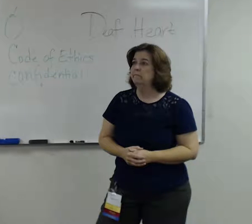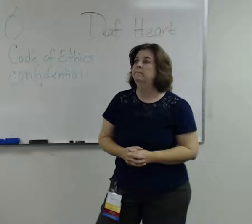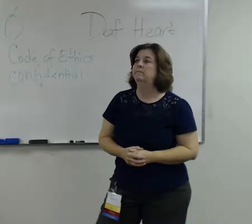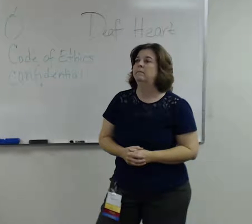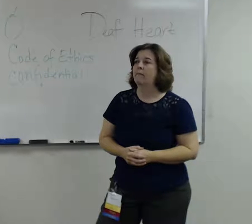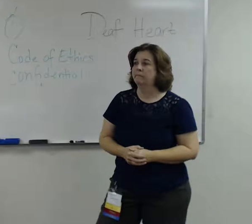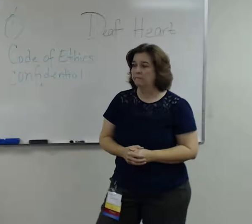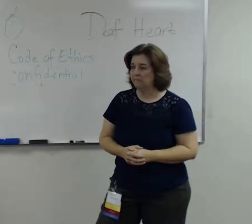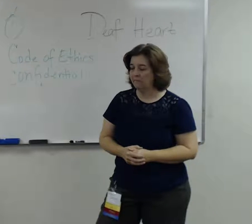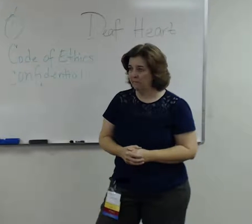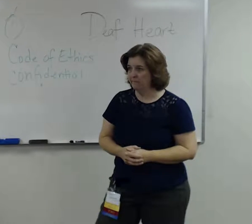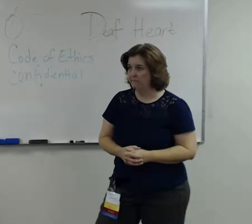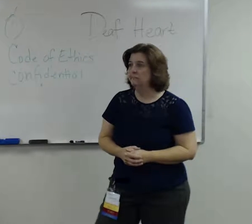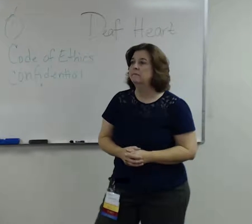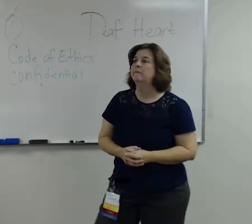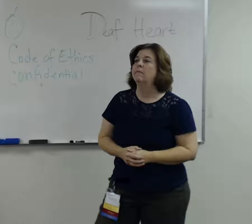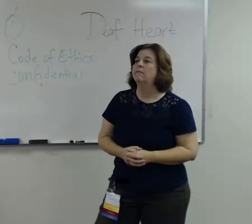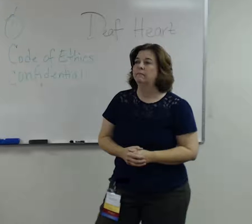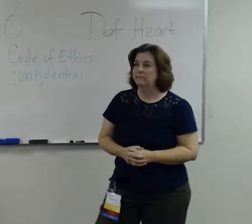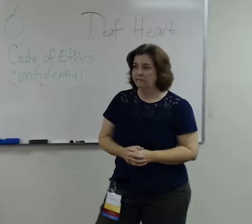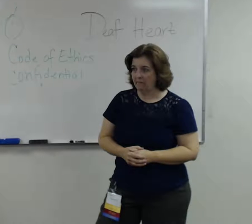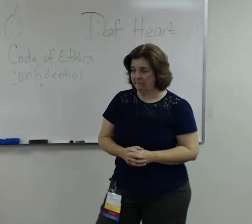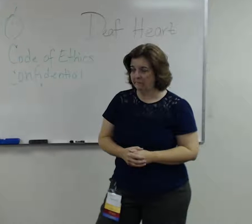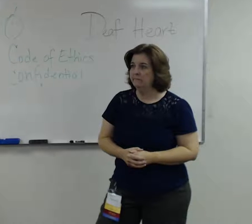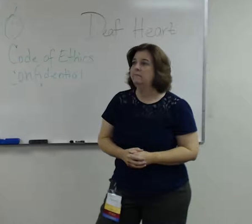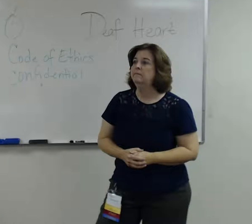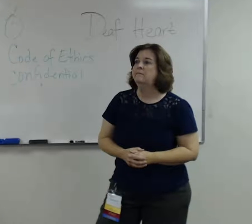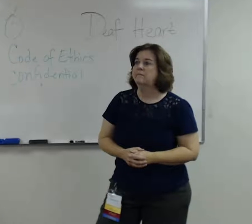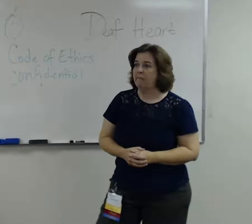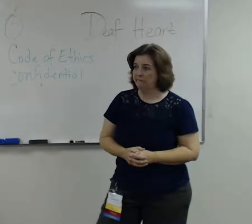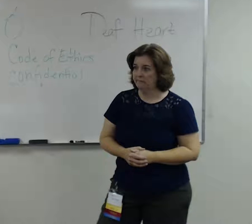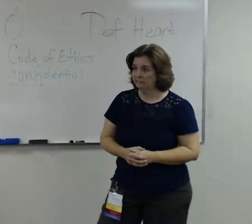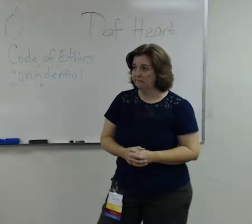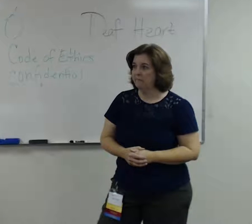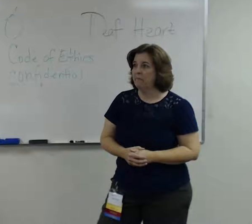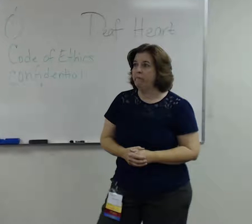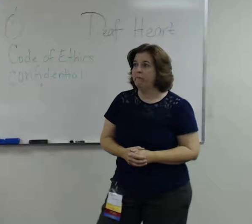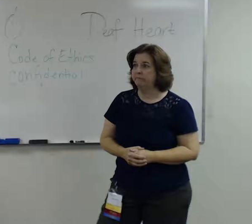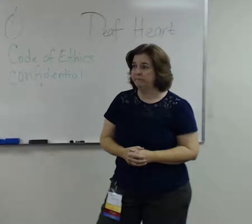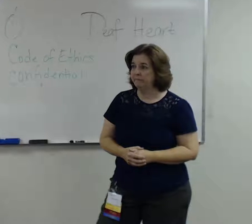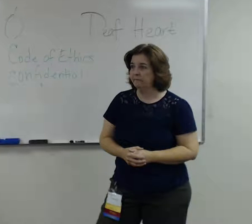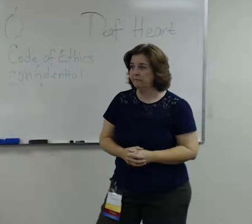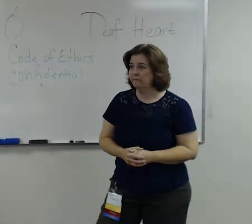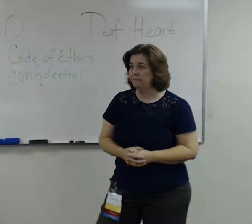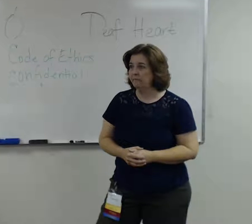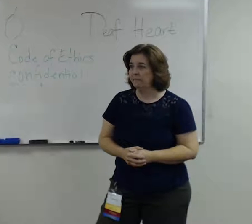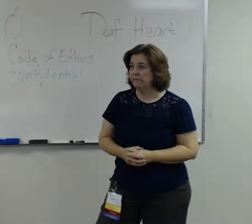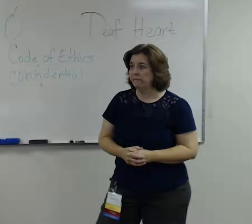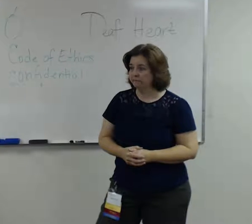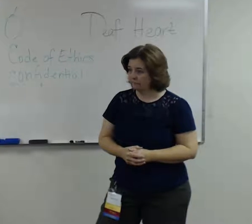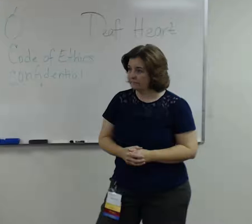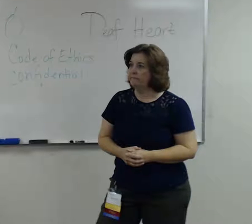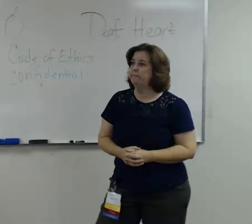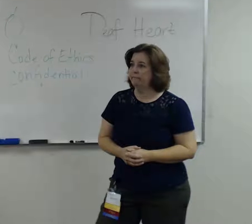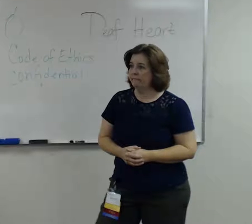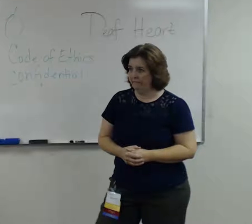really working when they're interpreting. They're not just listening to a sermon.